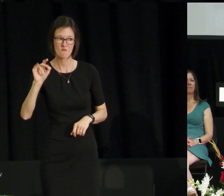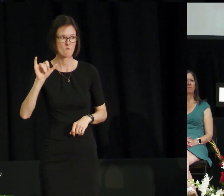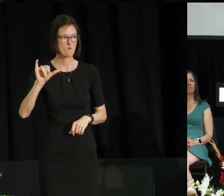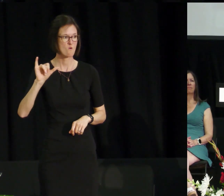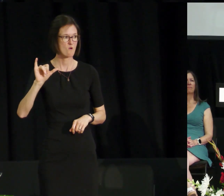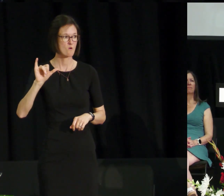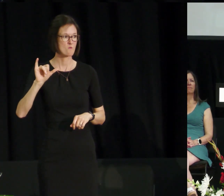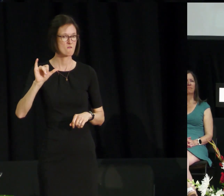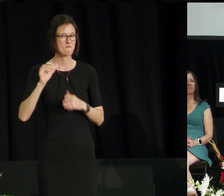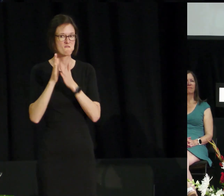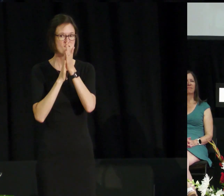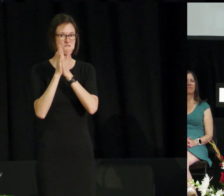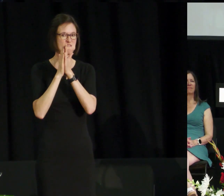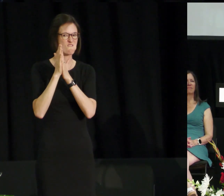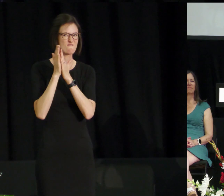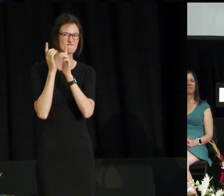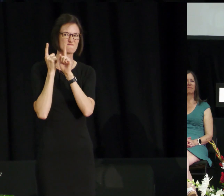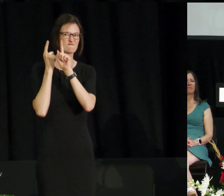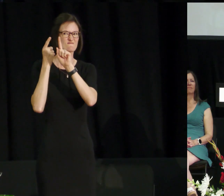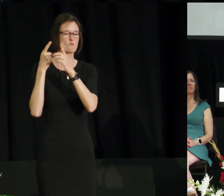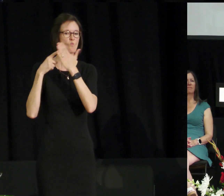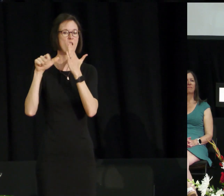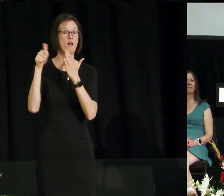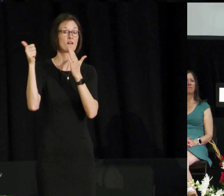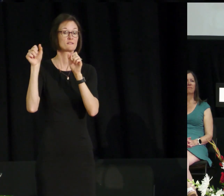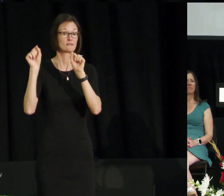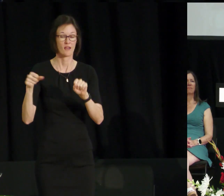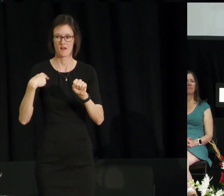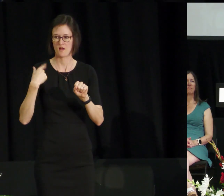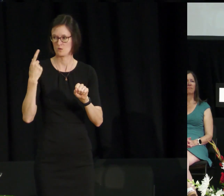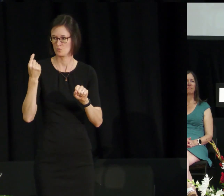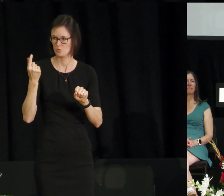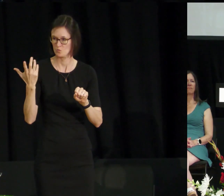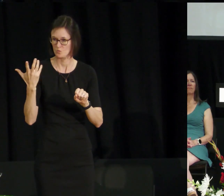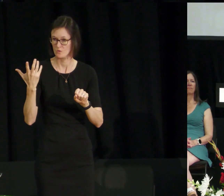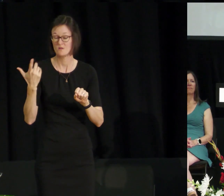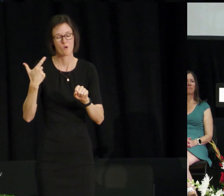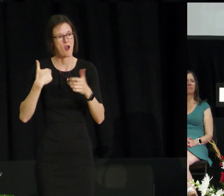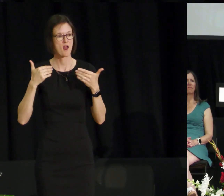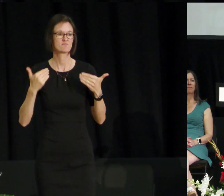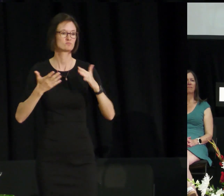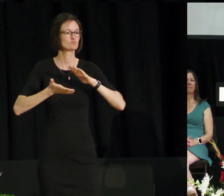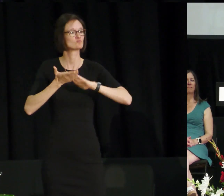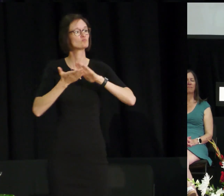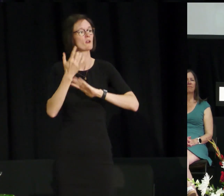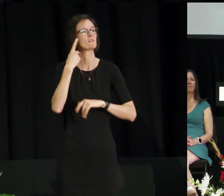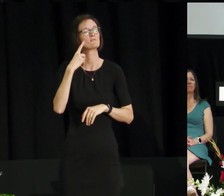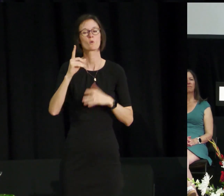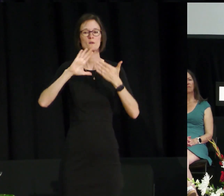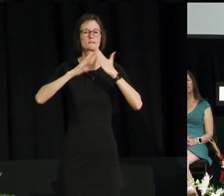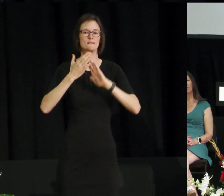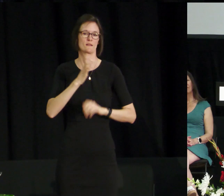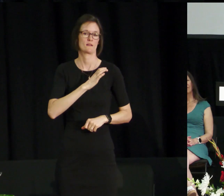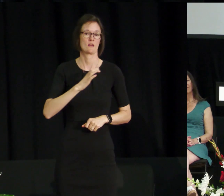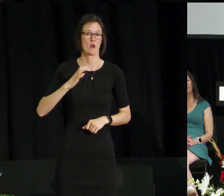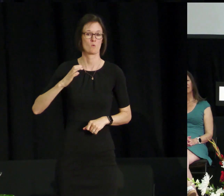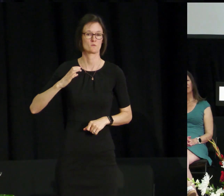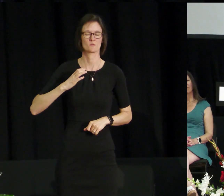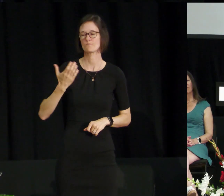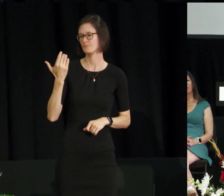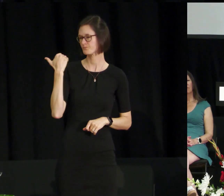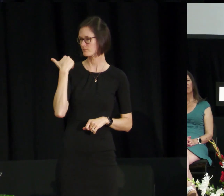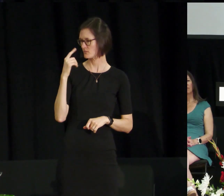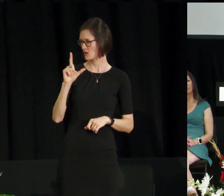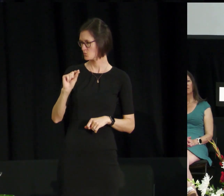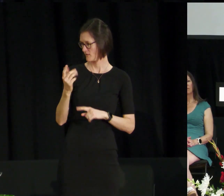do So I ran for city council And the first time I ran I ran in 2015 And I